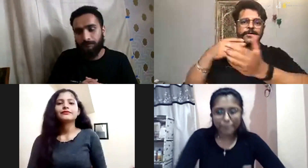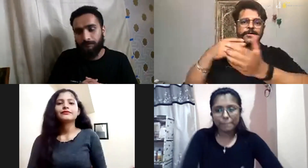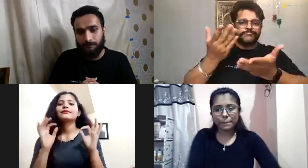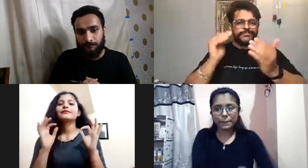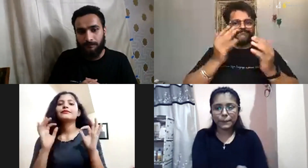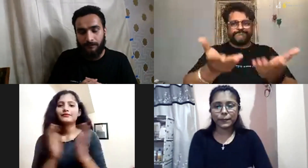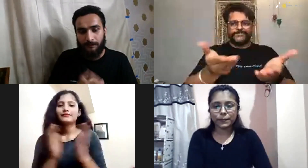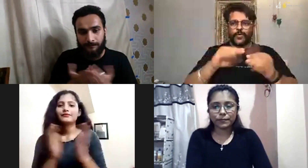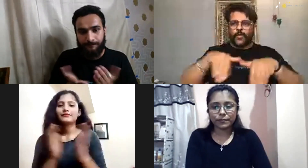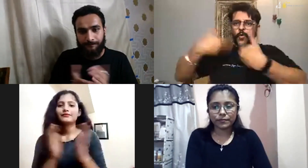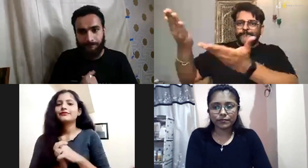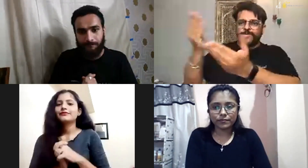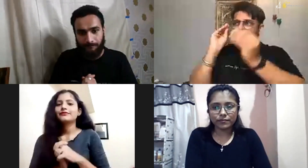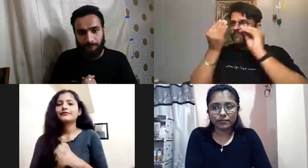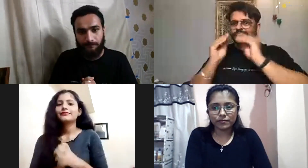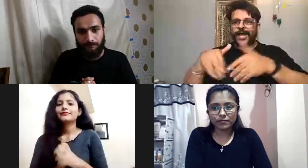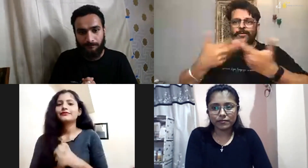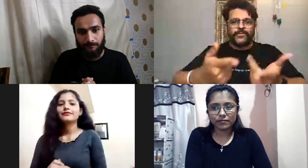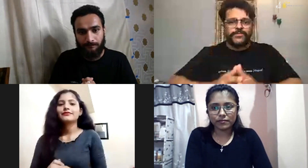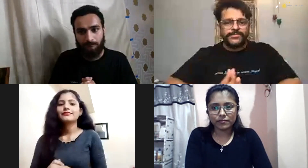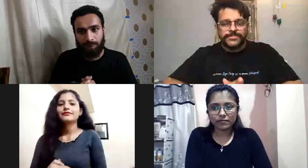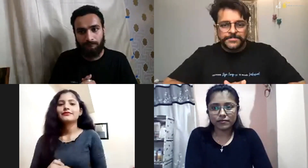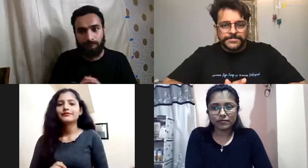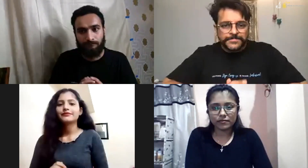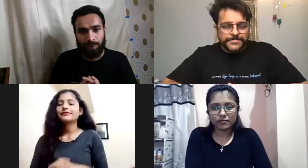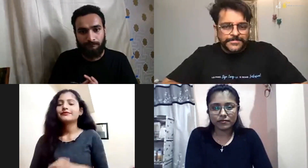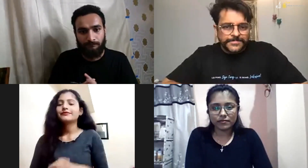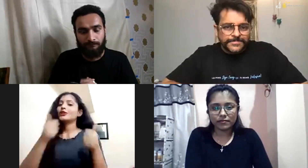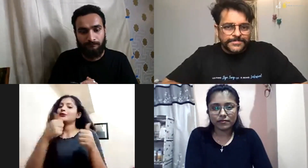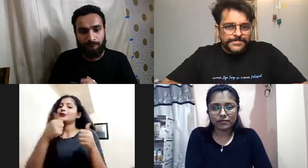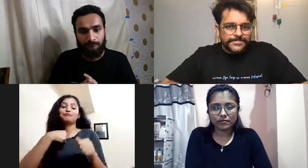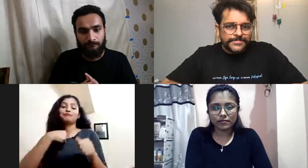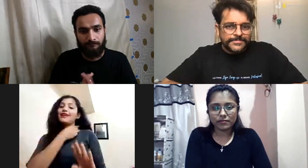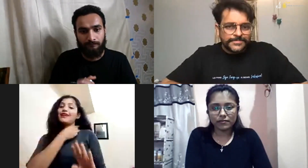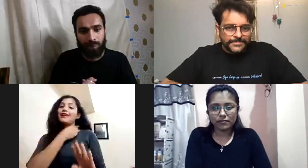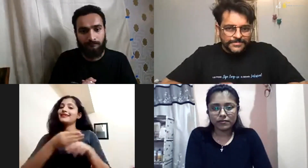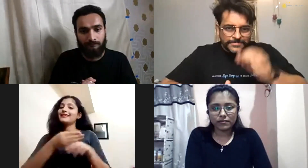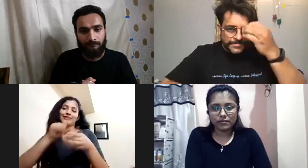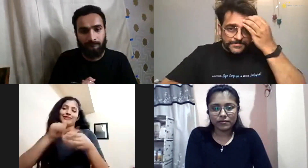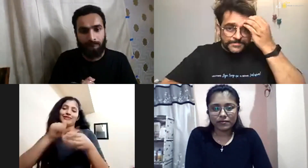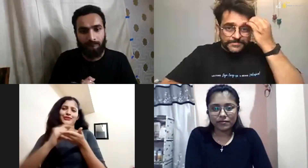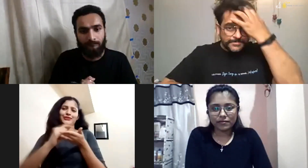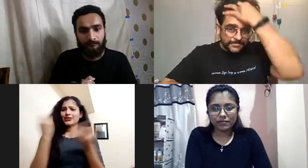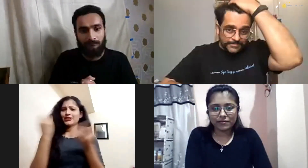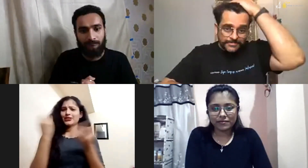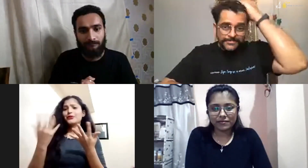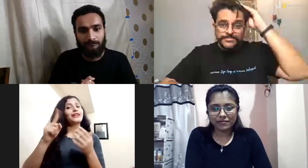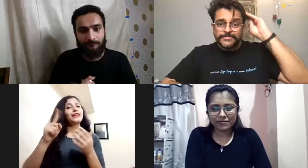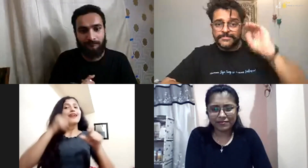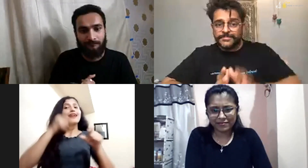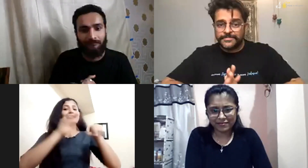and how do people get in touch with you, or how do you offer your services? Good question. So